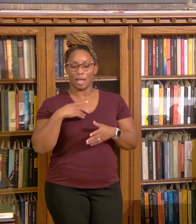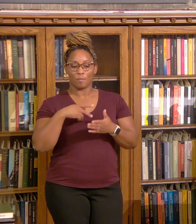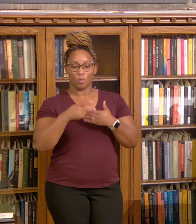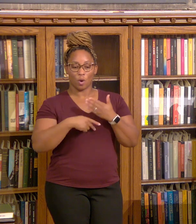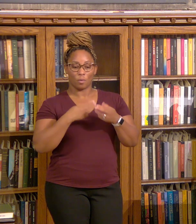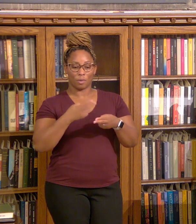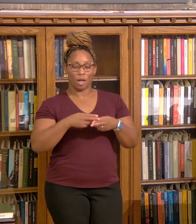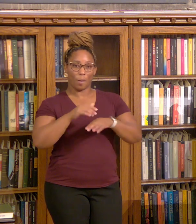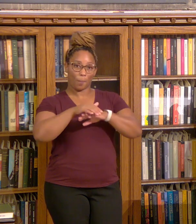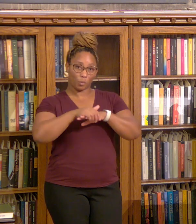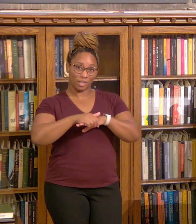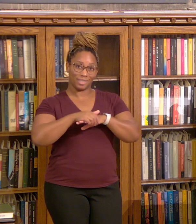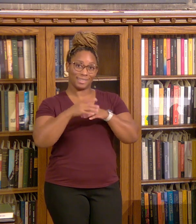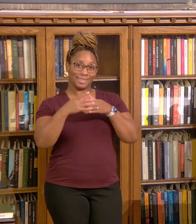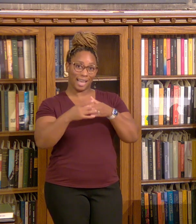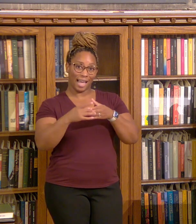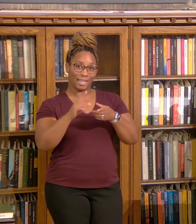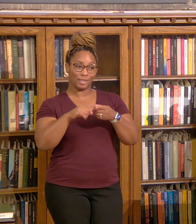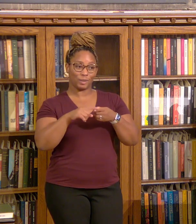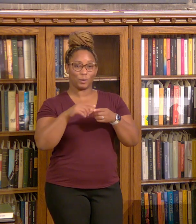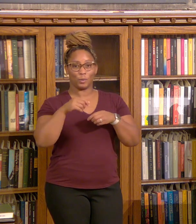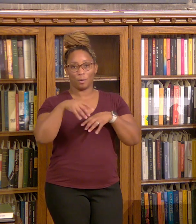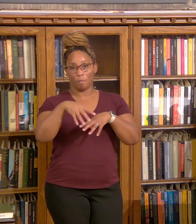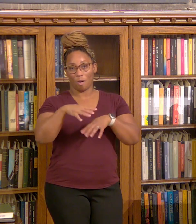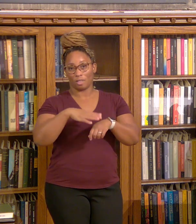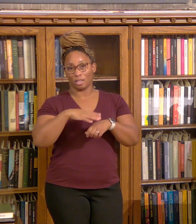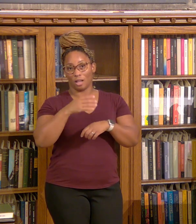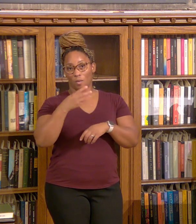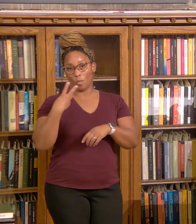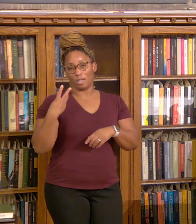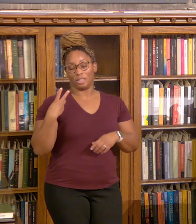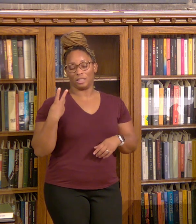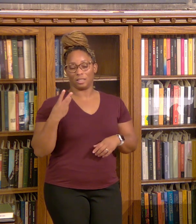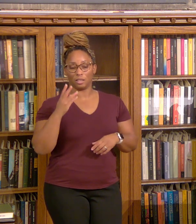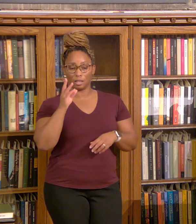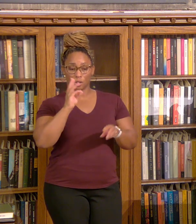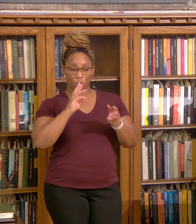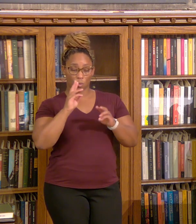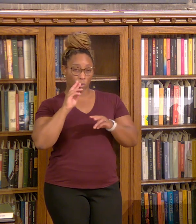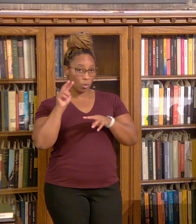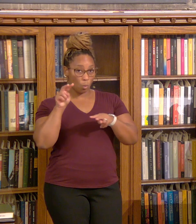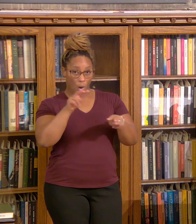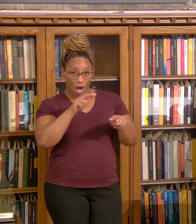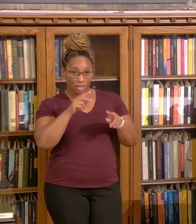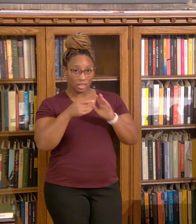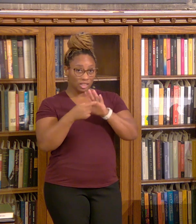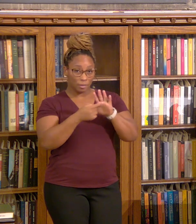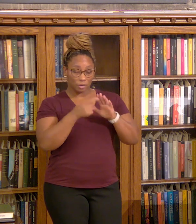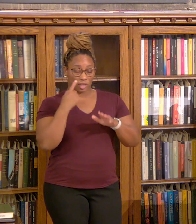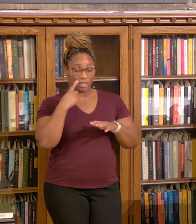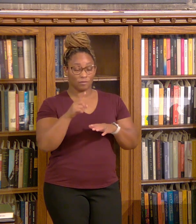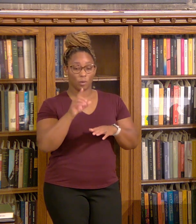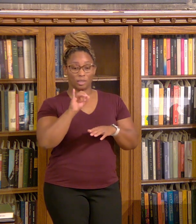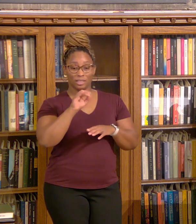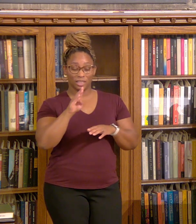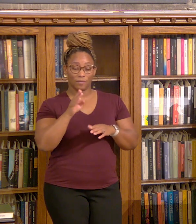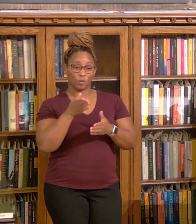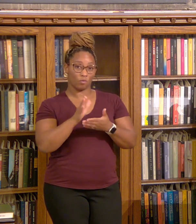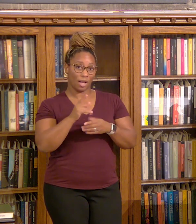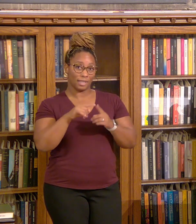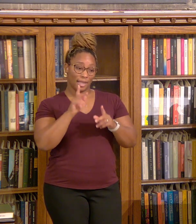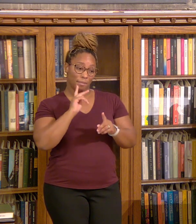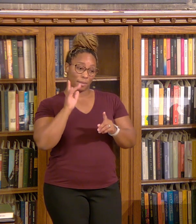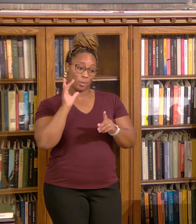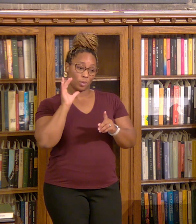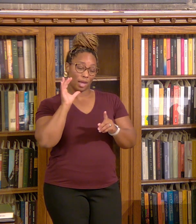Britain's Guide to the March on Washington the world watched the demonstrations for civil rights and the attacks on those fighting